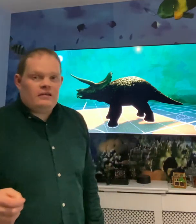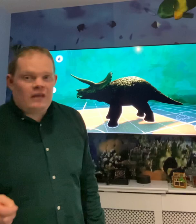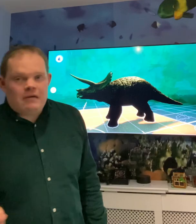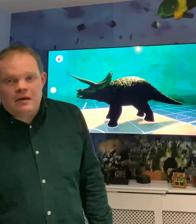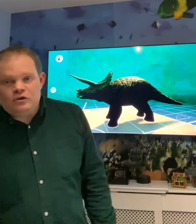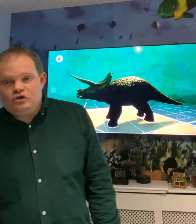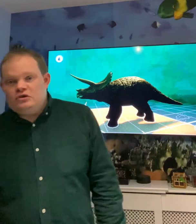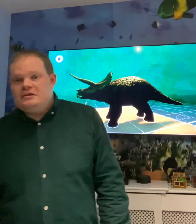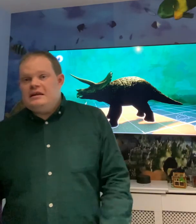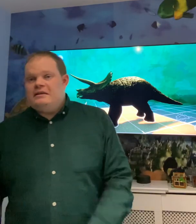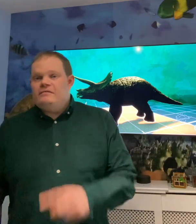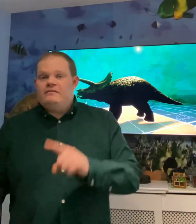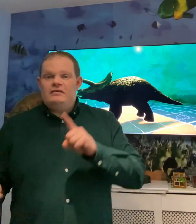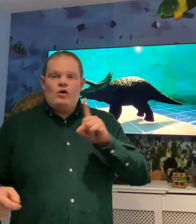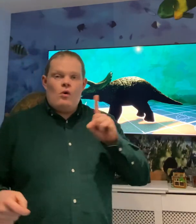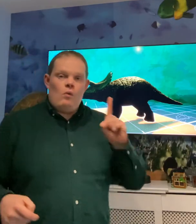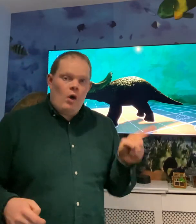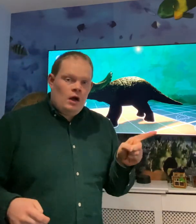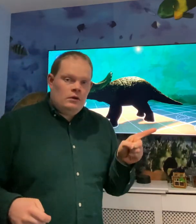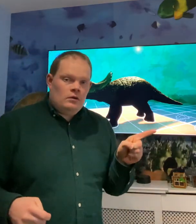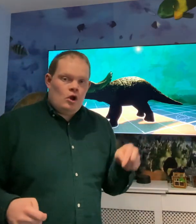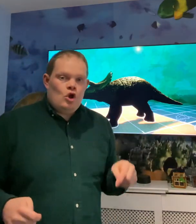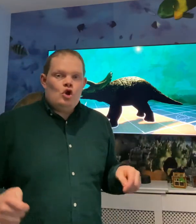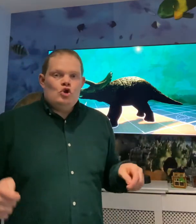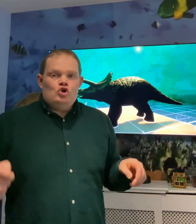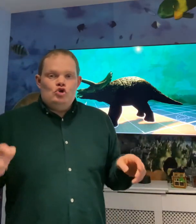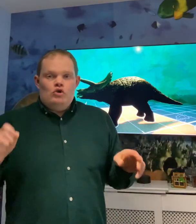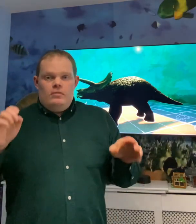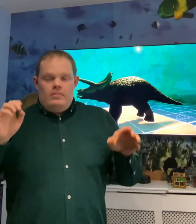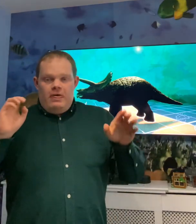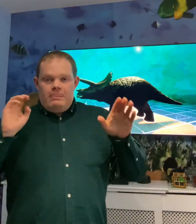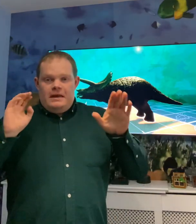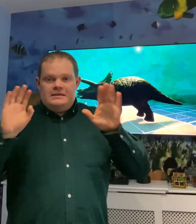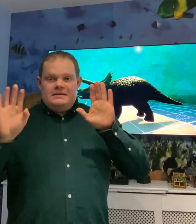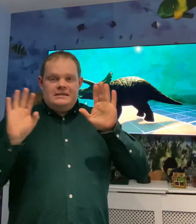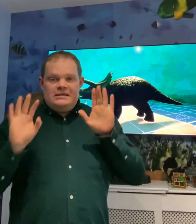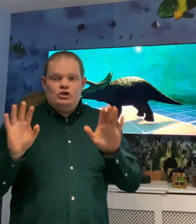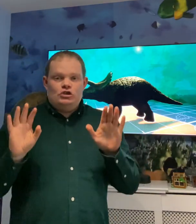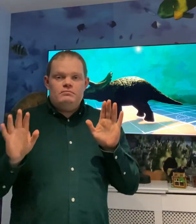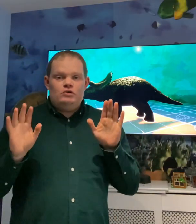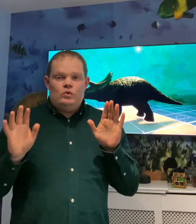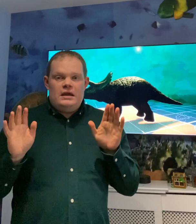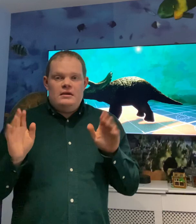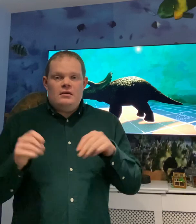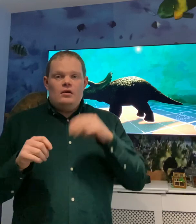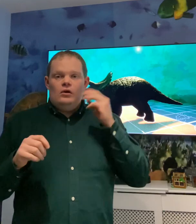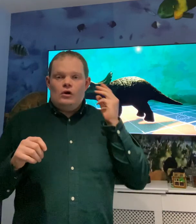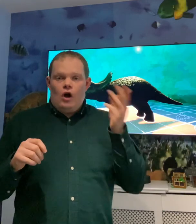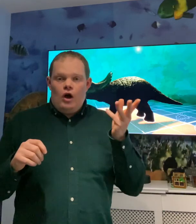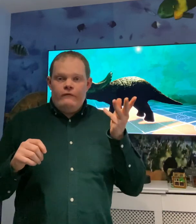I mentioned in video 1, there's a distinction between